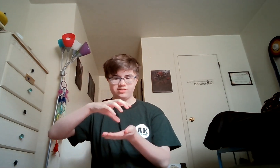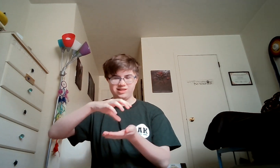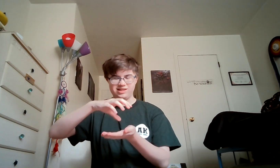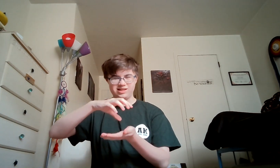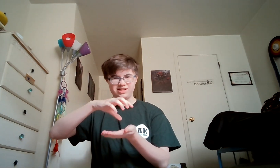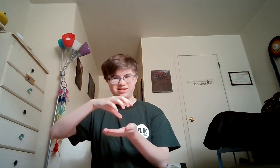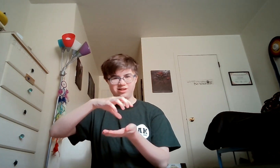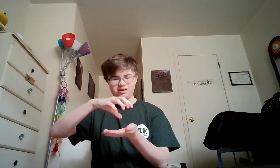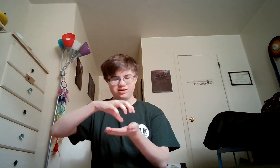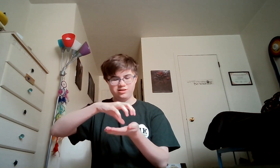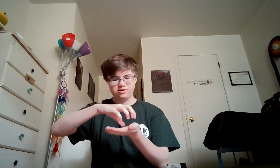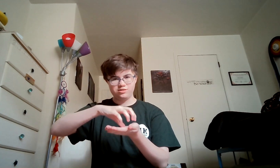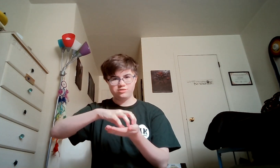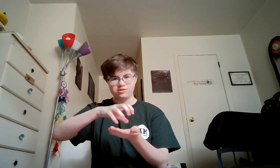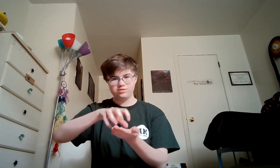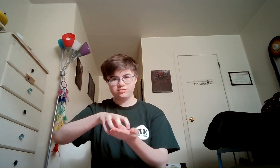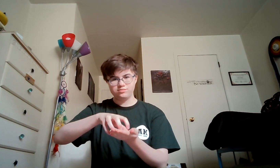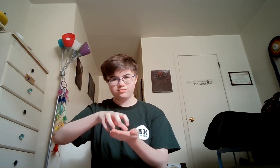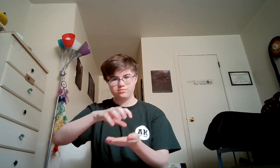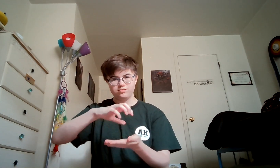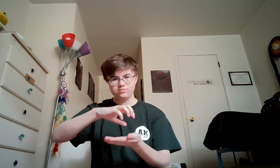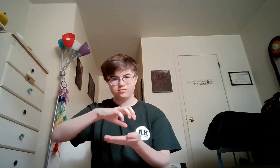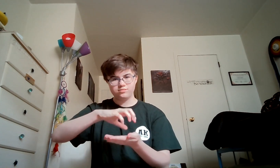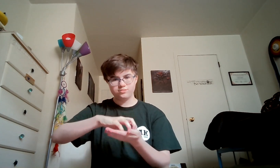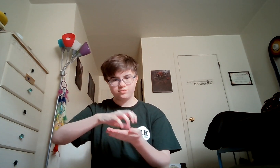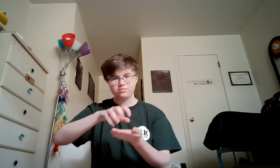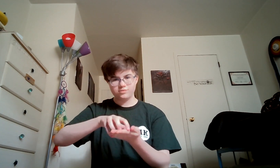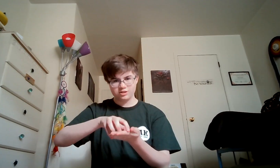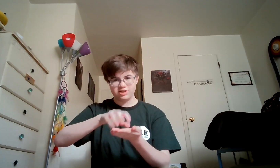like kind of claw. So it's cookie.